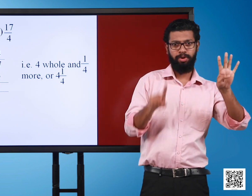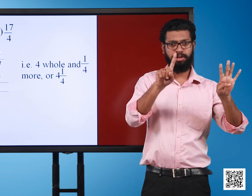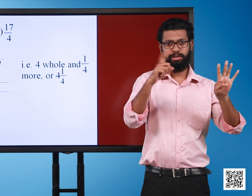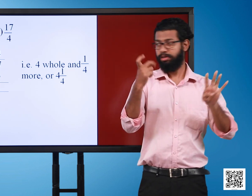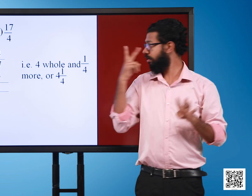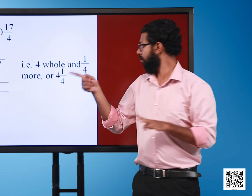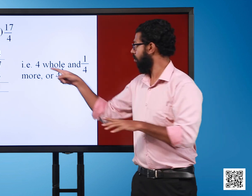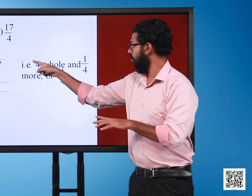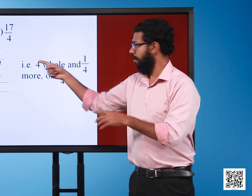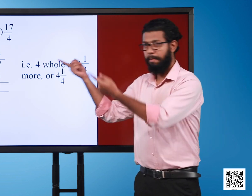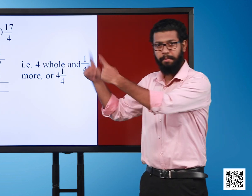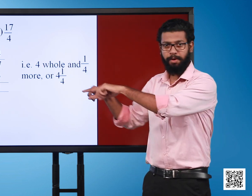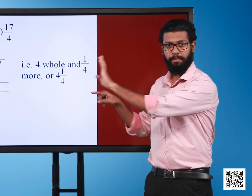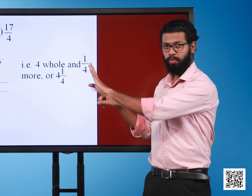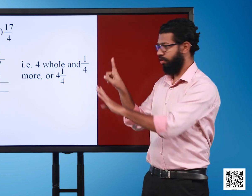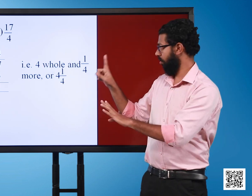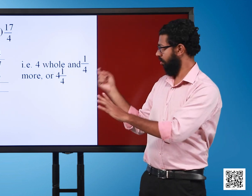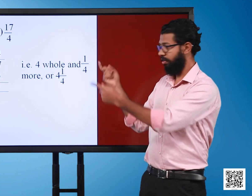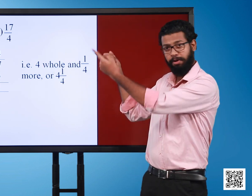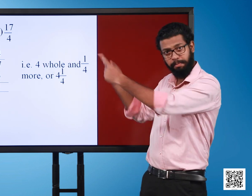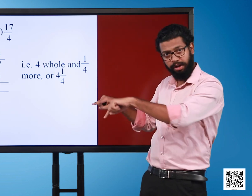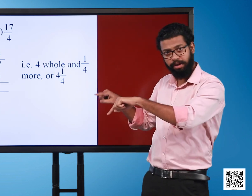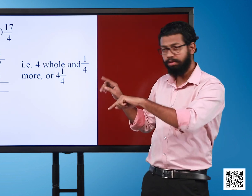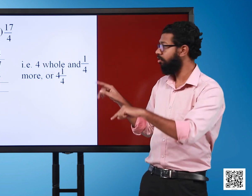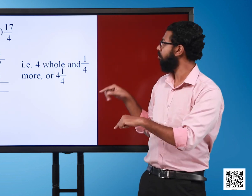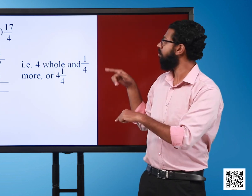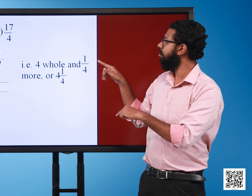4 for the 16, remainder 1.